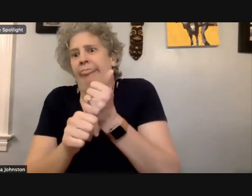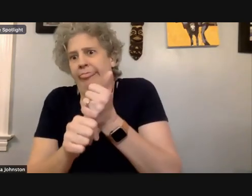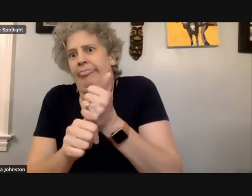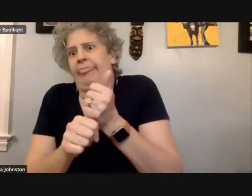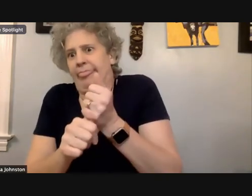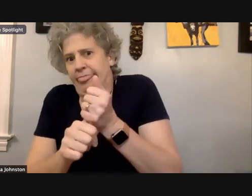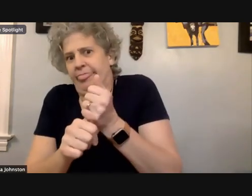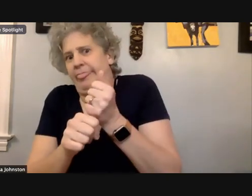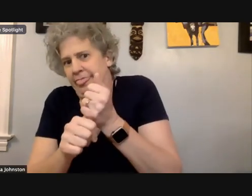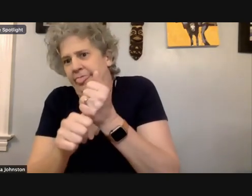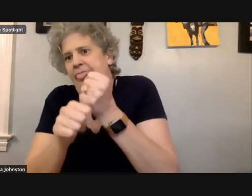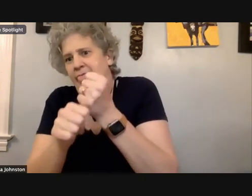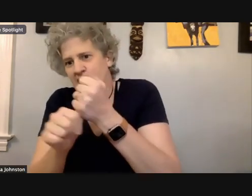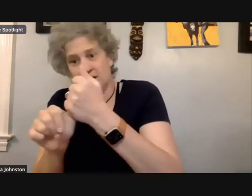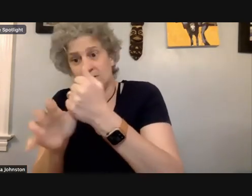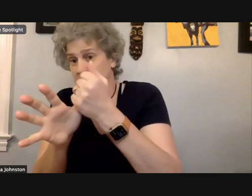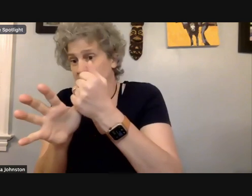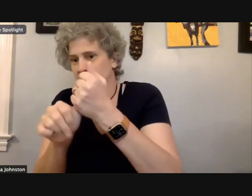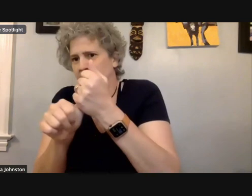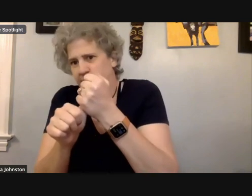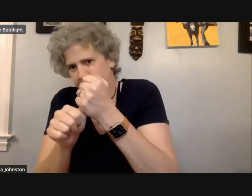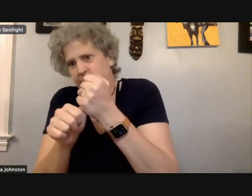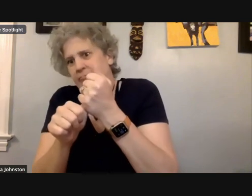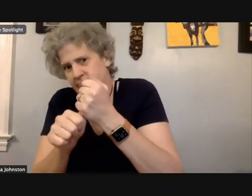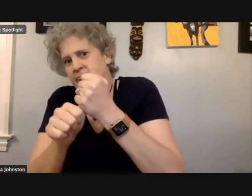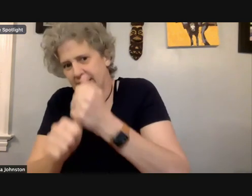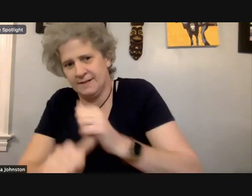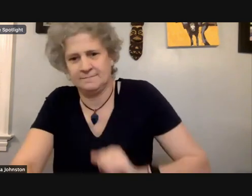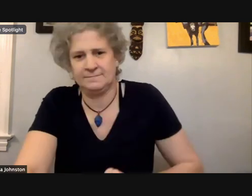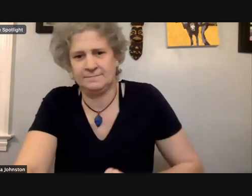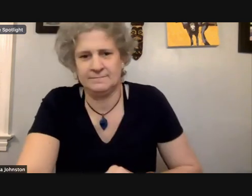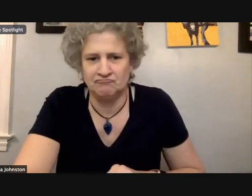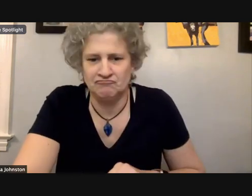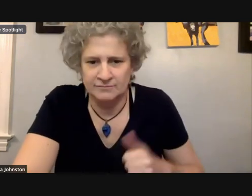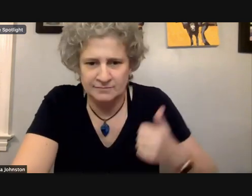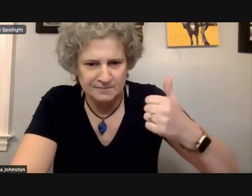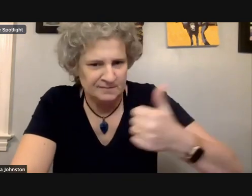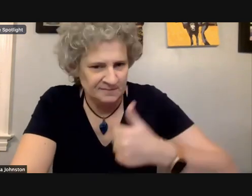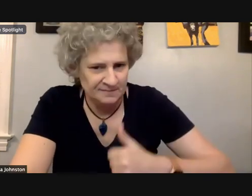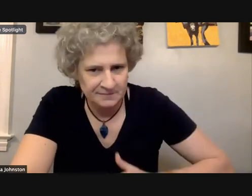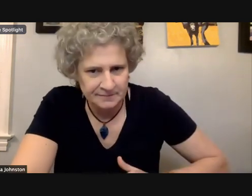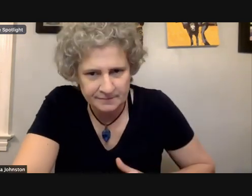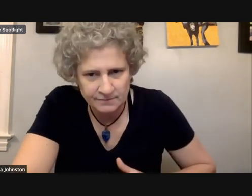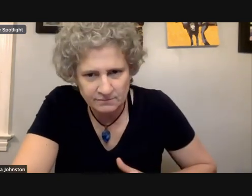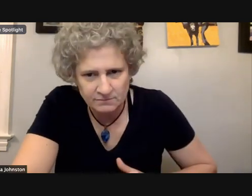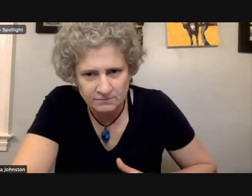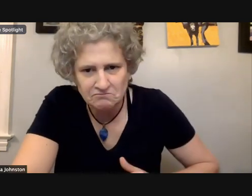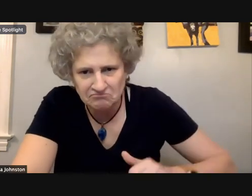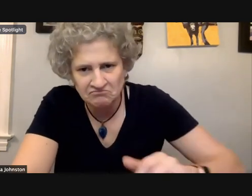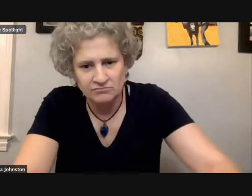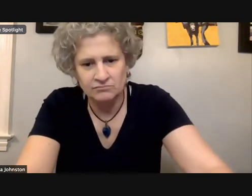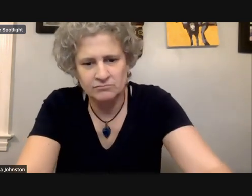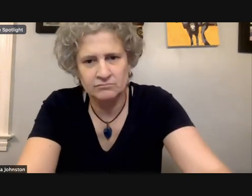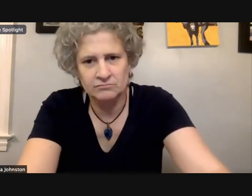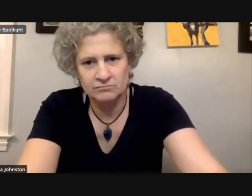location. And then we talked about constipated already. And you want to make sure that's the hand shape.